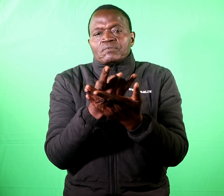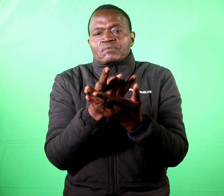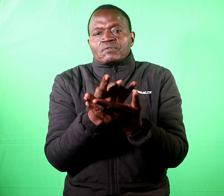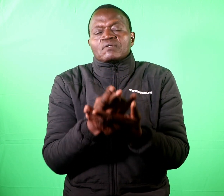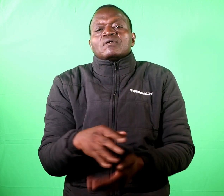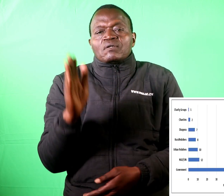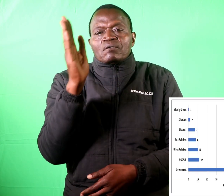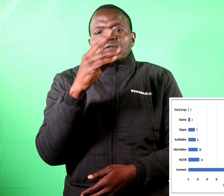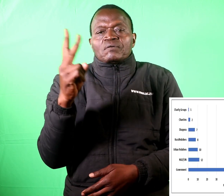12%.